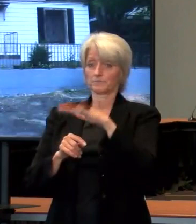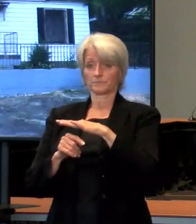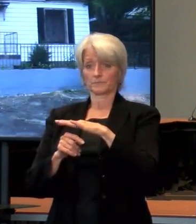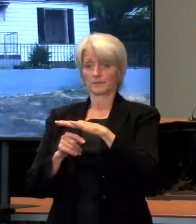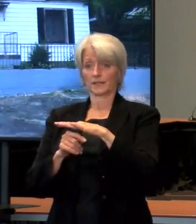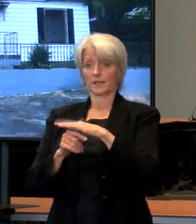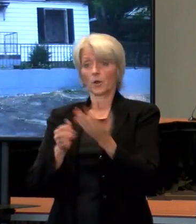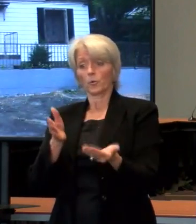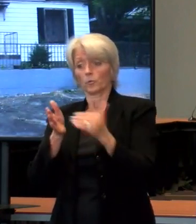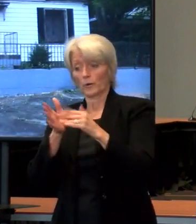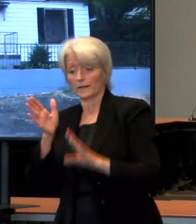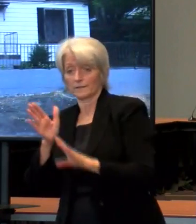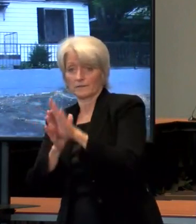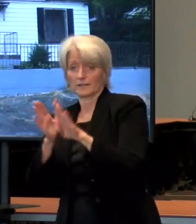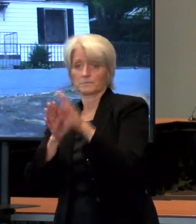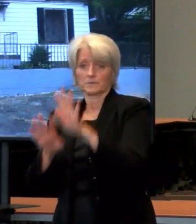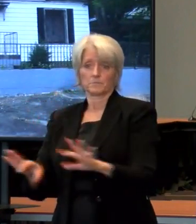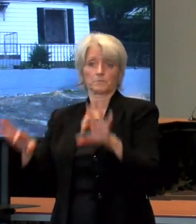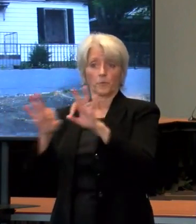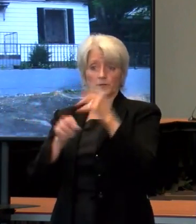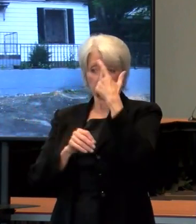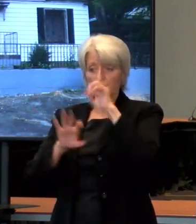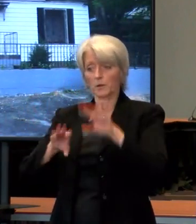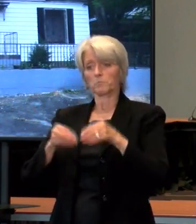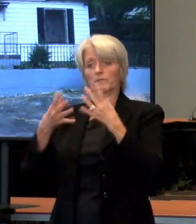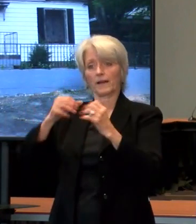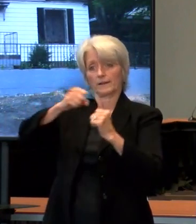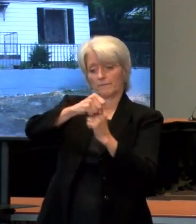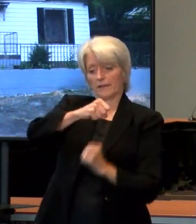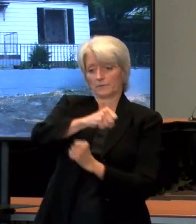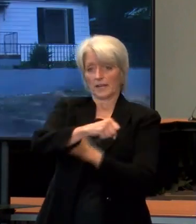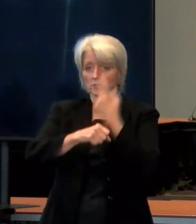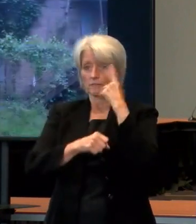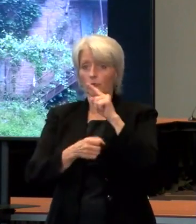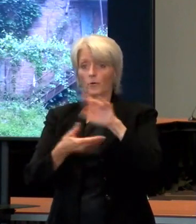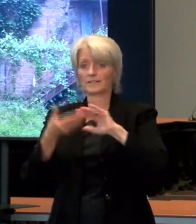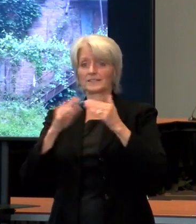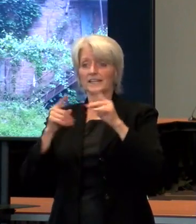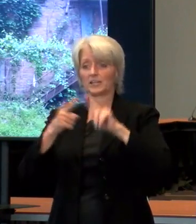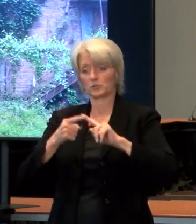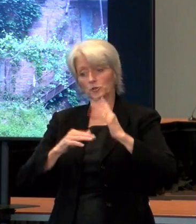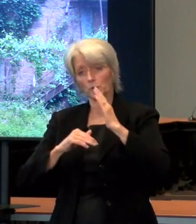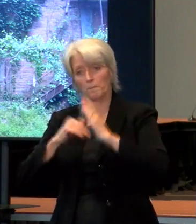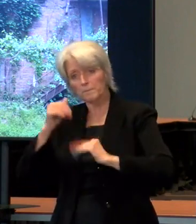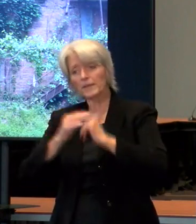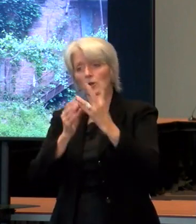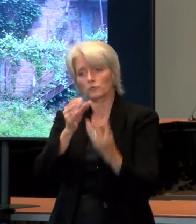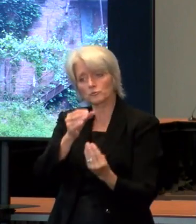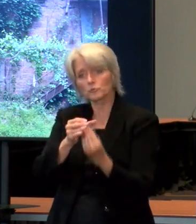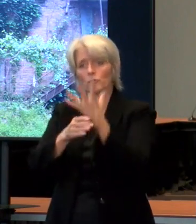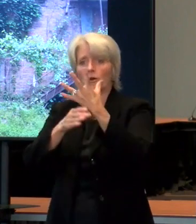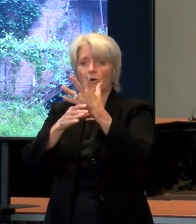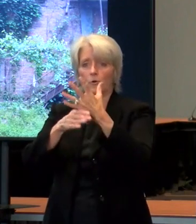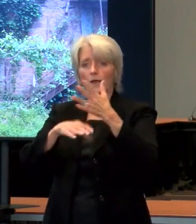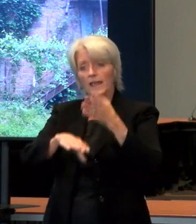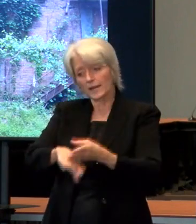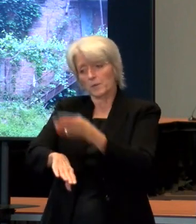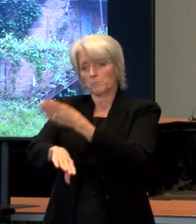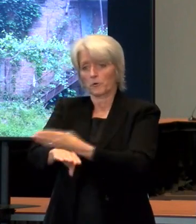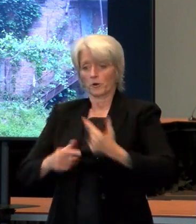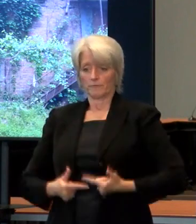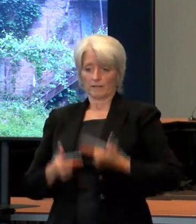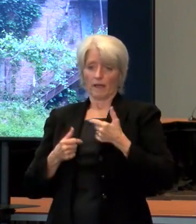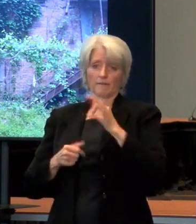redevelopment is so important because it provides a foundation for a city to build off of and to improve the lives of